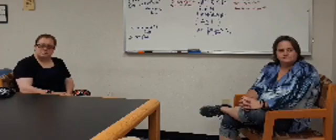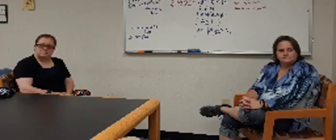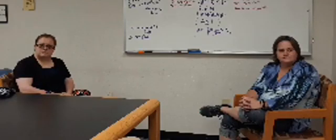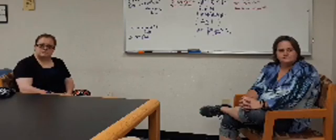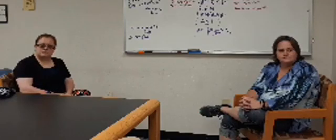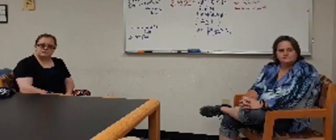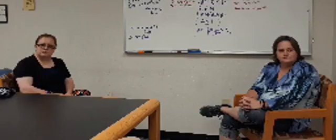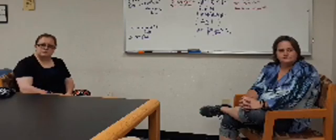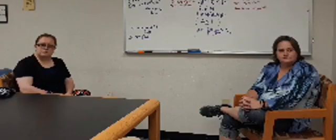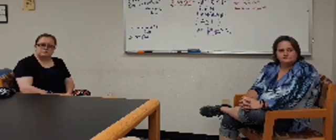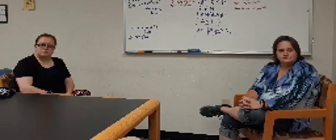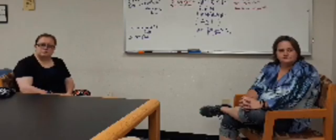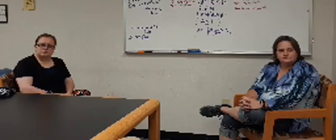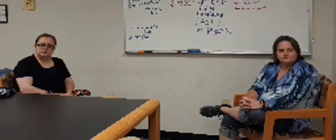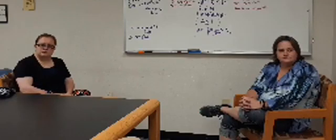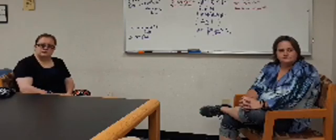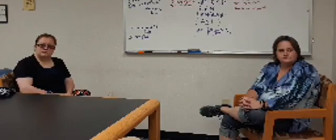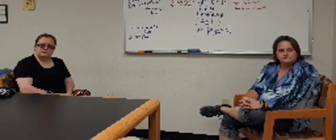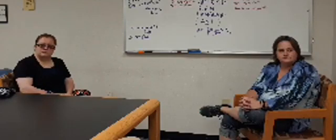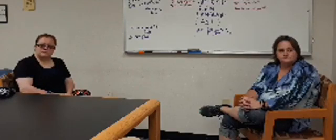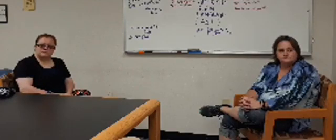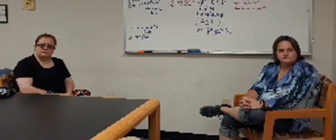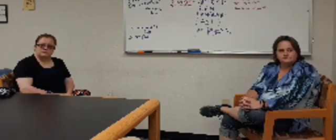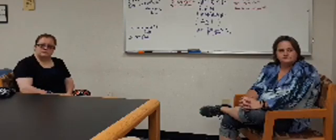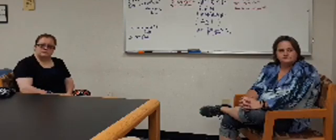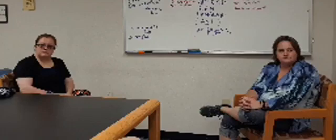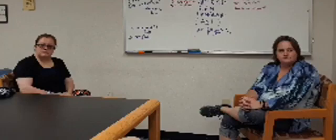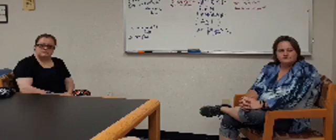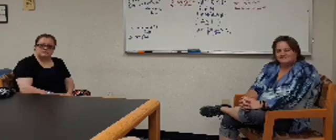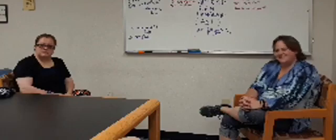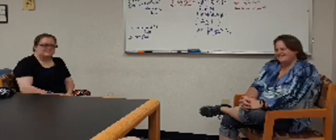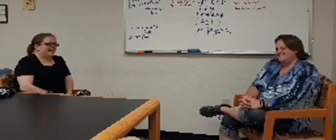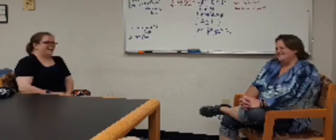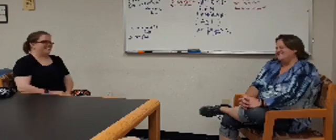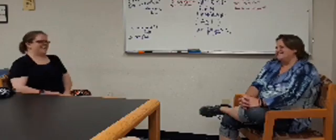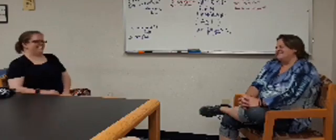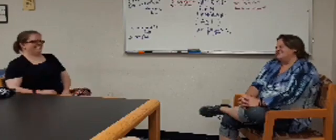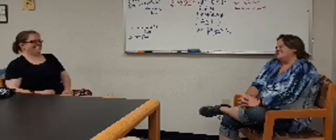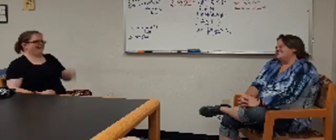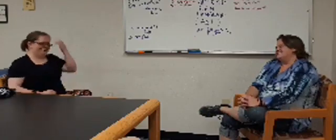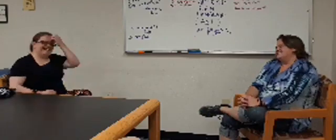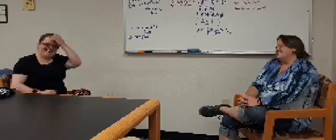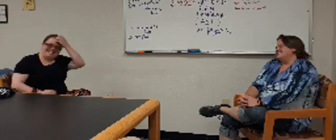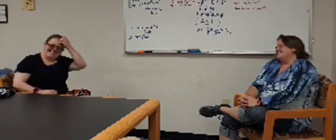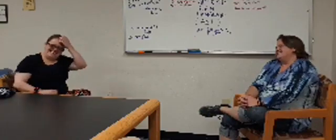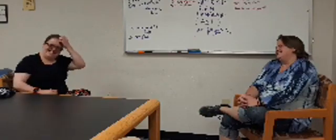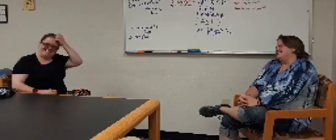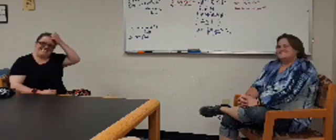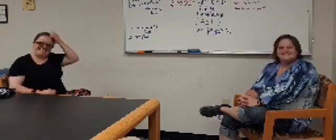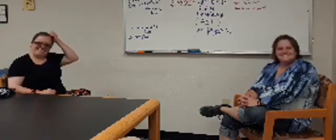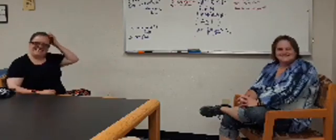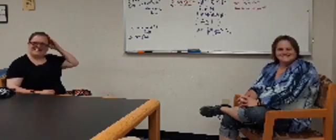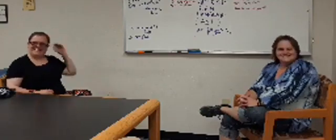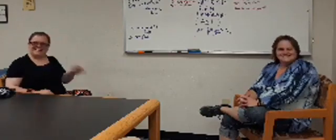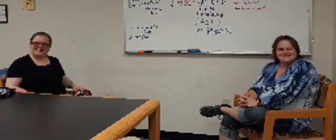and I said, I'm going to the bathroom. And she kind of looked at me, and I'm like, that's all I got. And she was